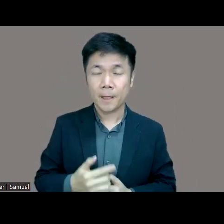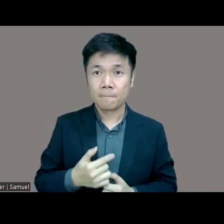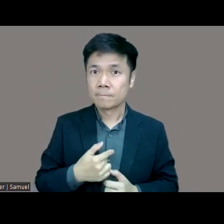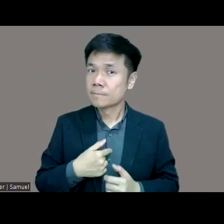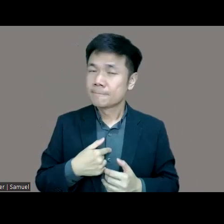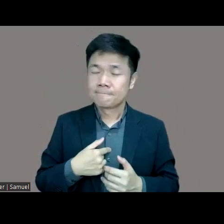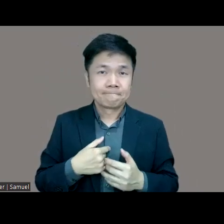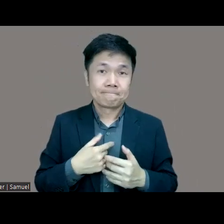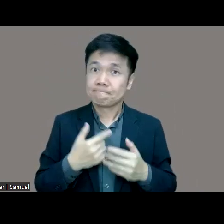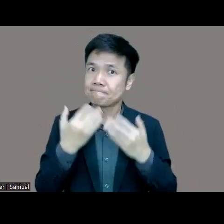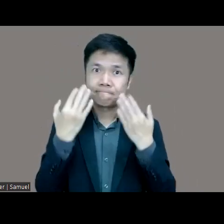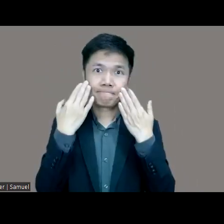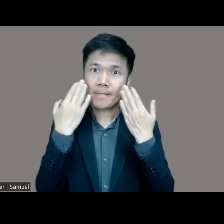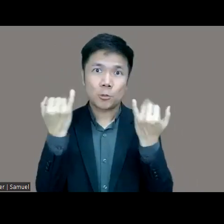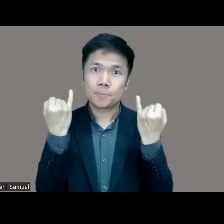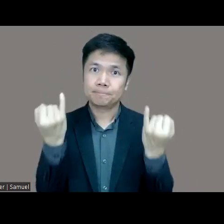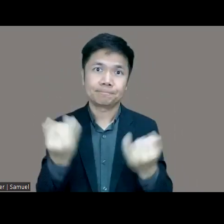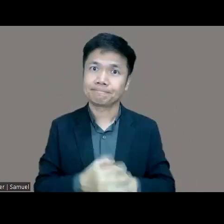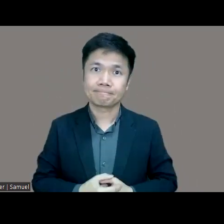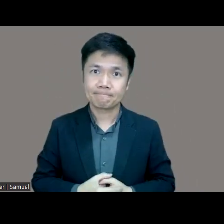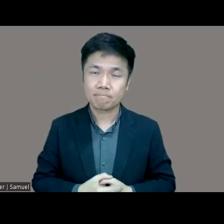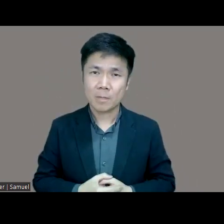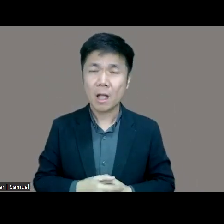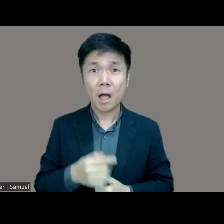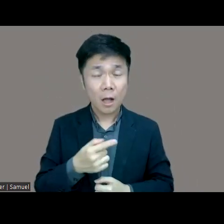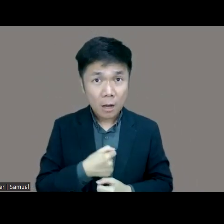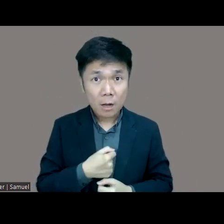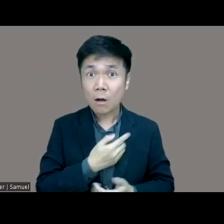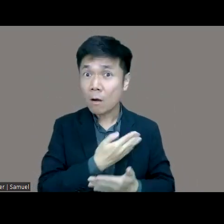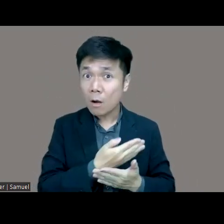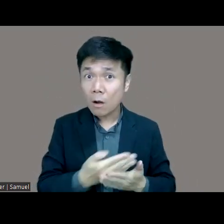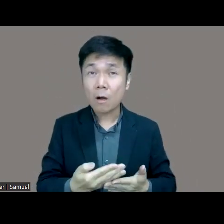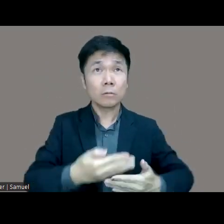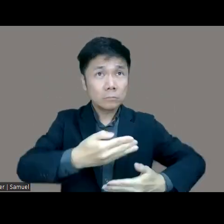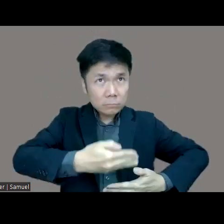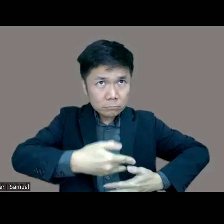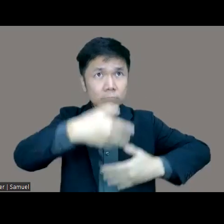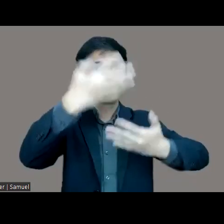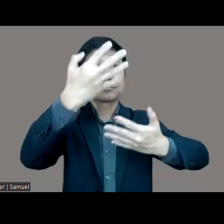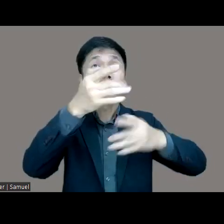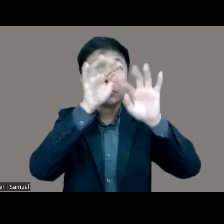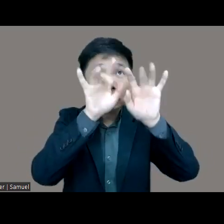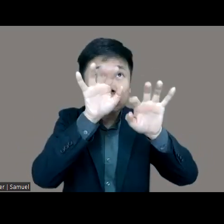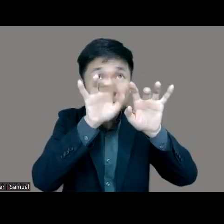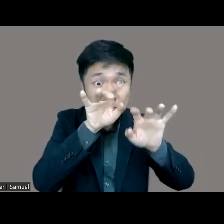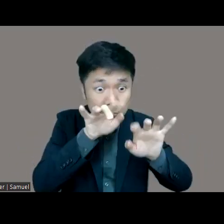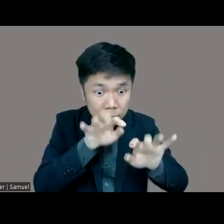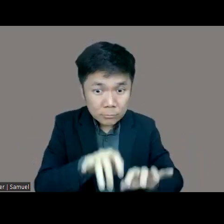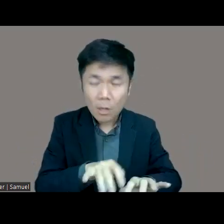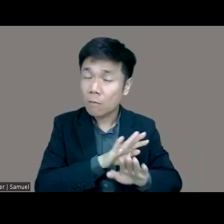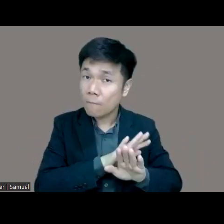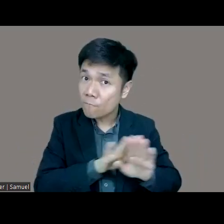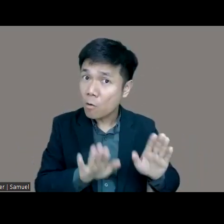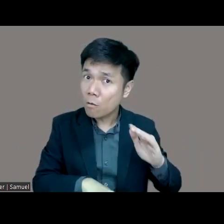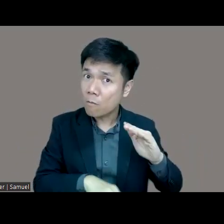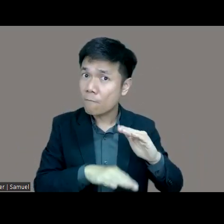but I followed all the process about digitization and whatever, and I have a mandate